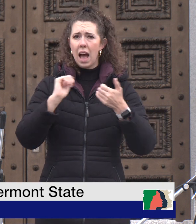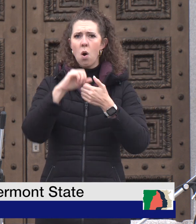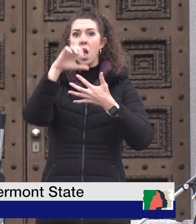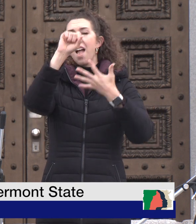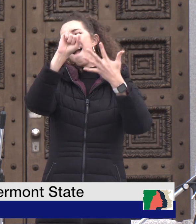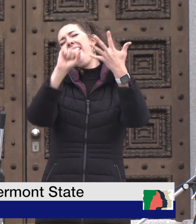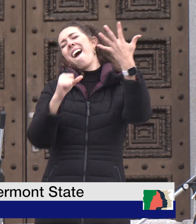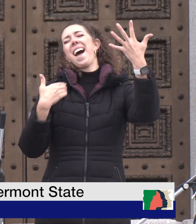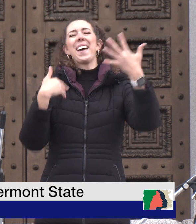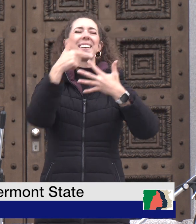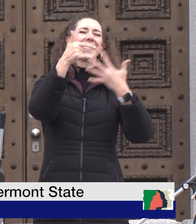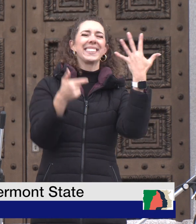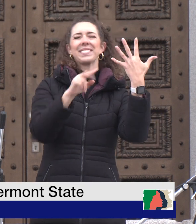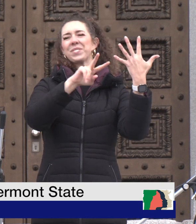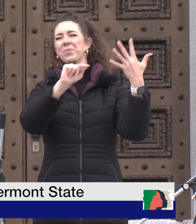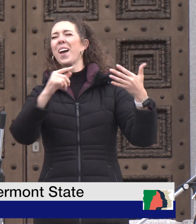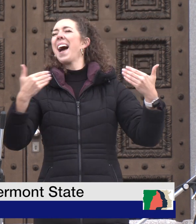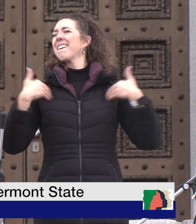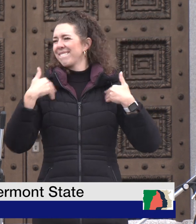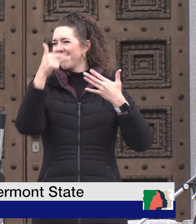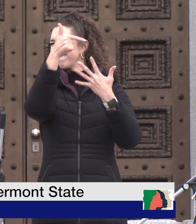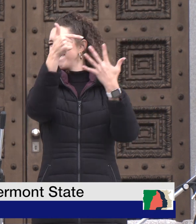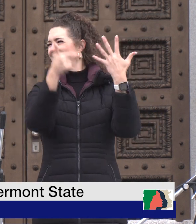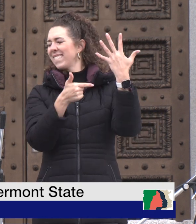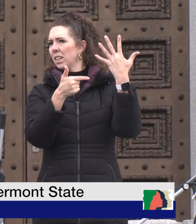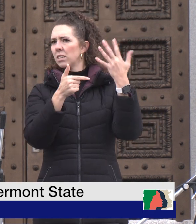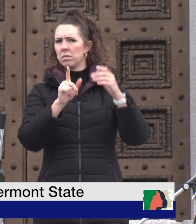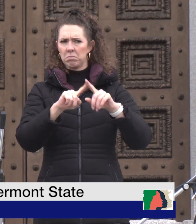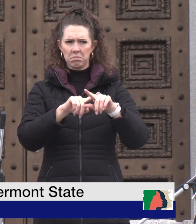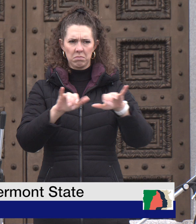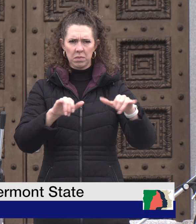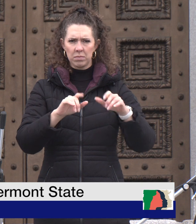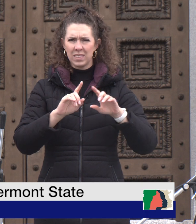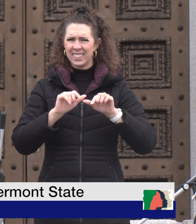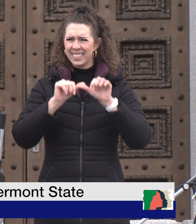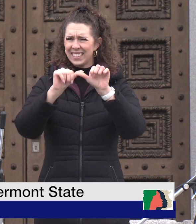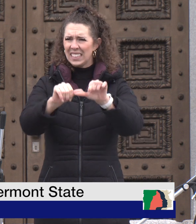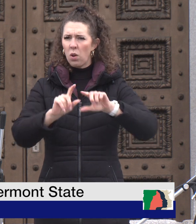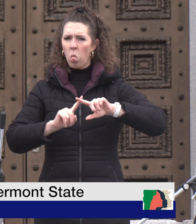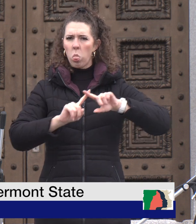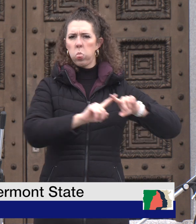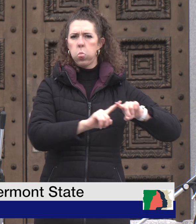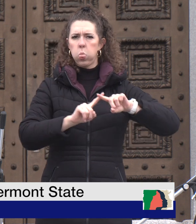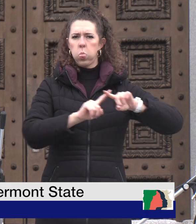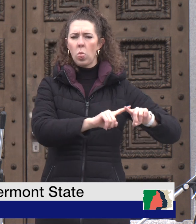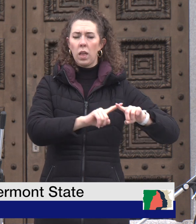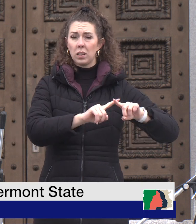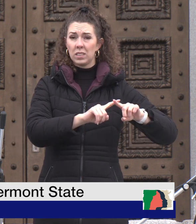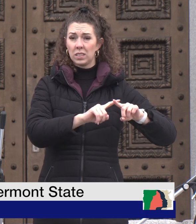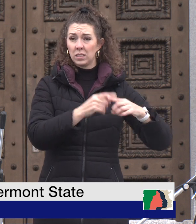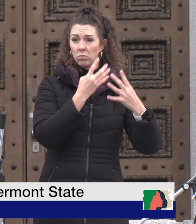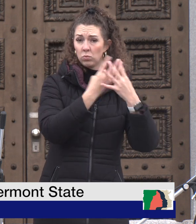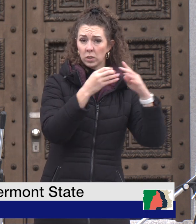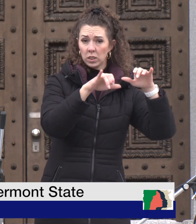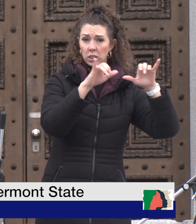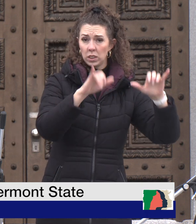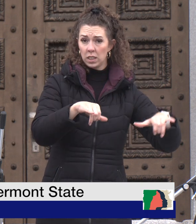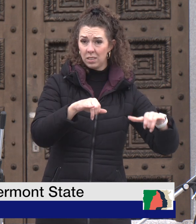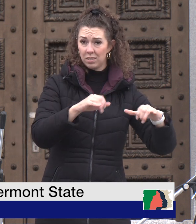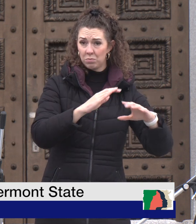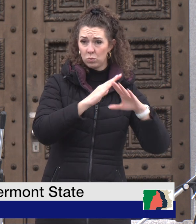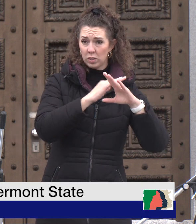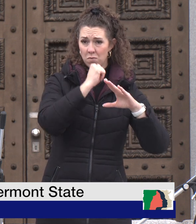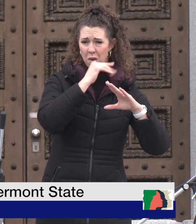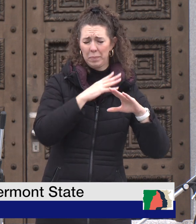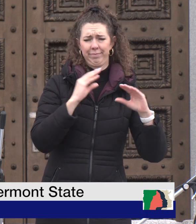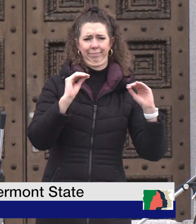these visions if we continue to rely on the prison system that fails to protect women? We have a choice. Vermont